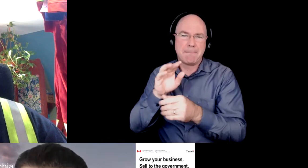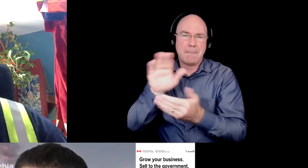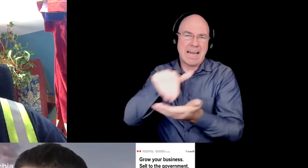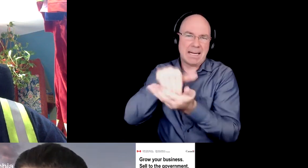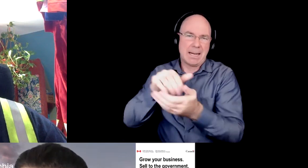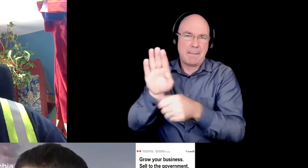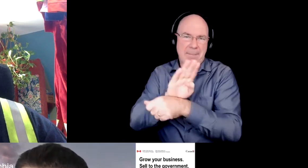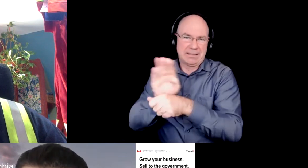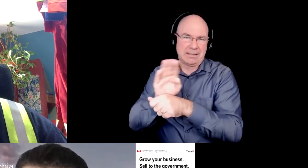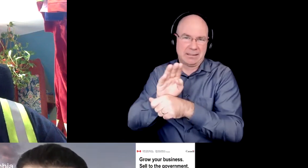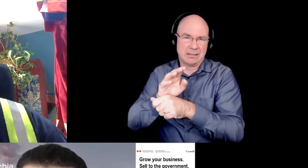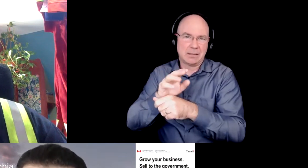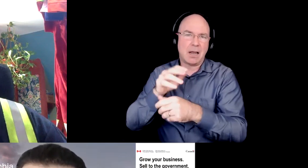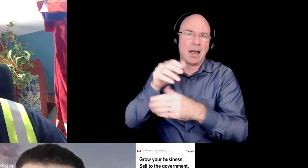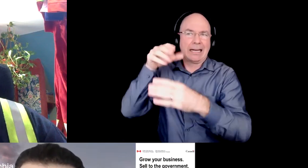and Procurement Canada.